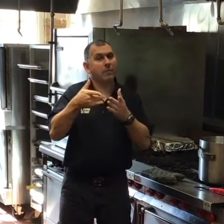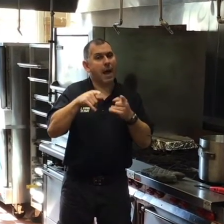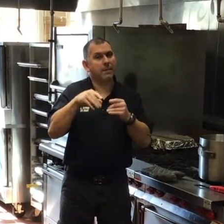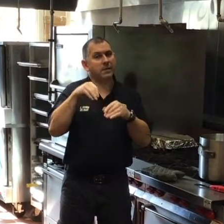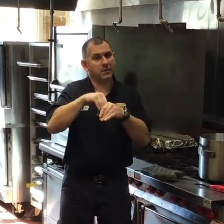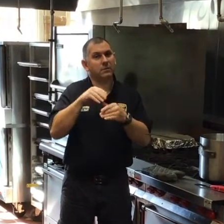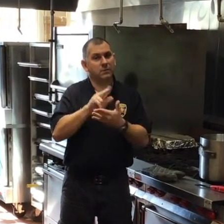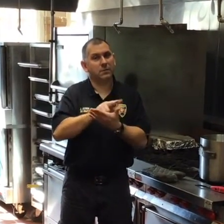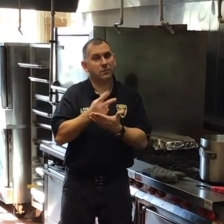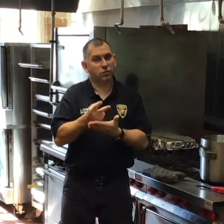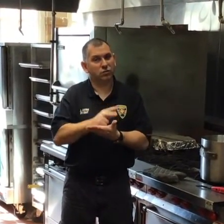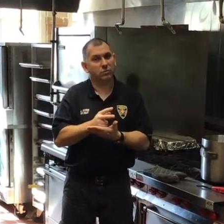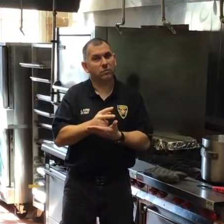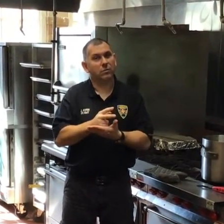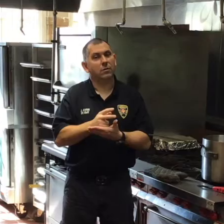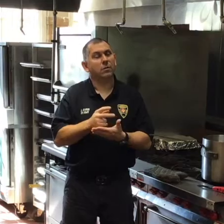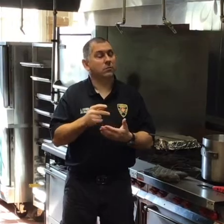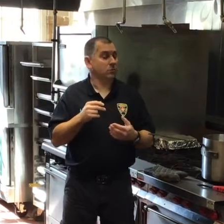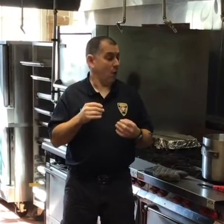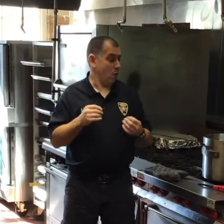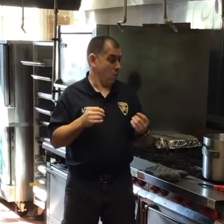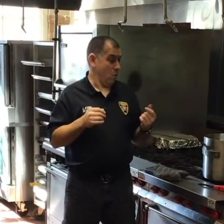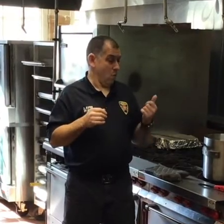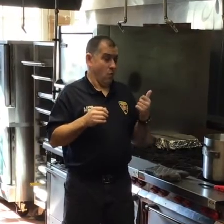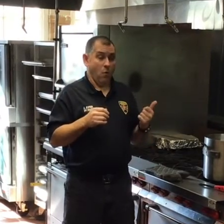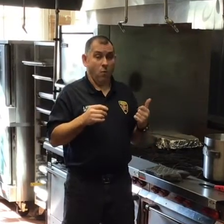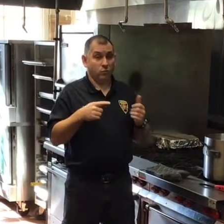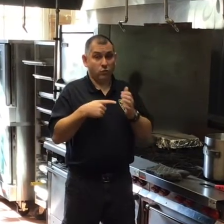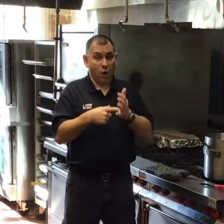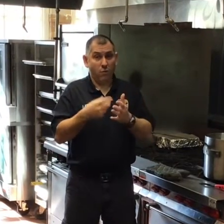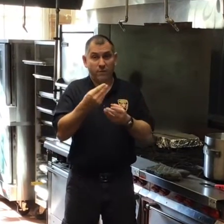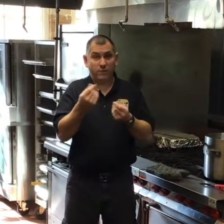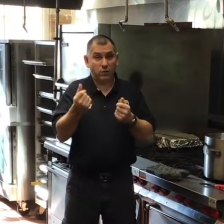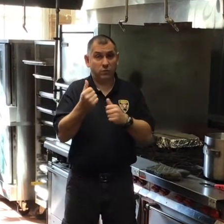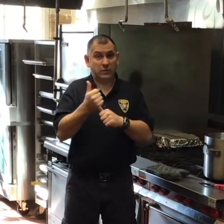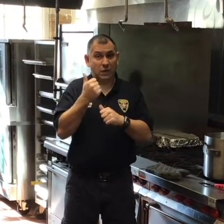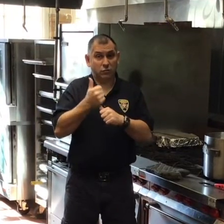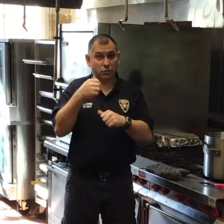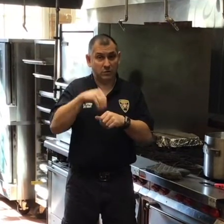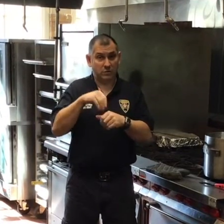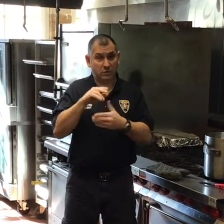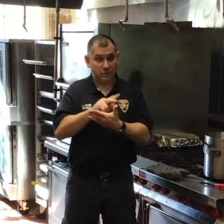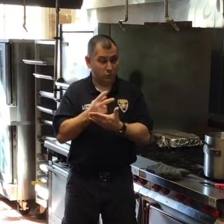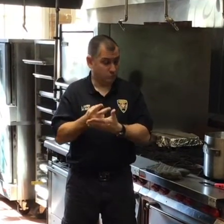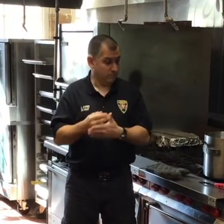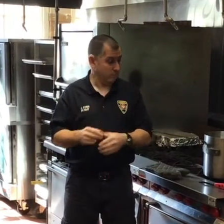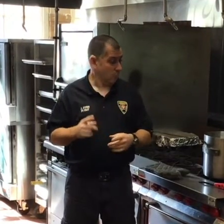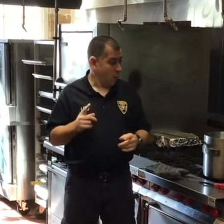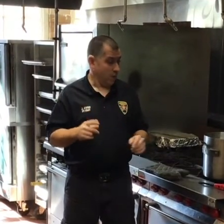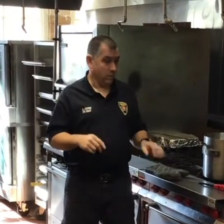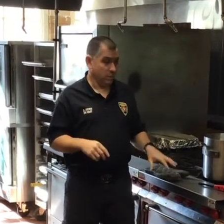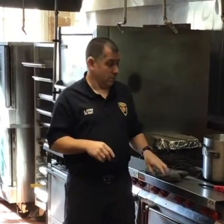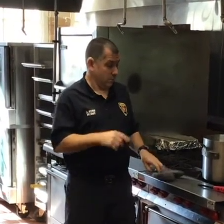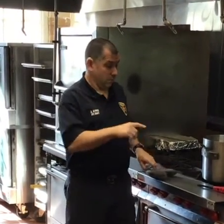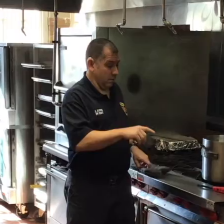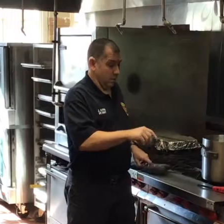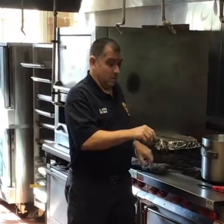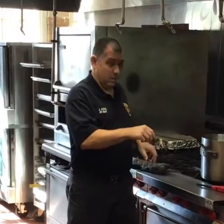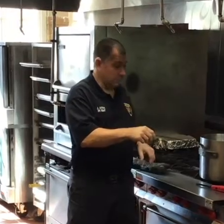kitchen, and fires often happen in the kitchen. So here's a few dangers that you might